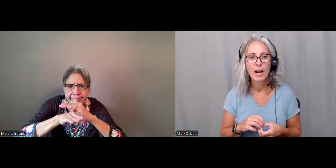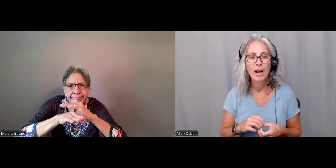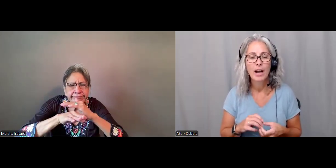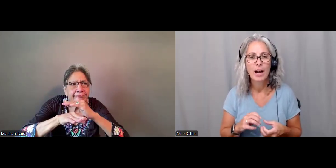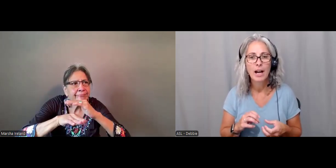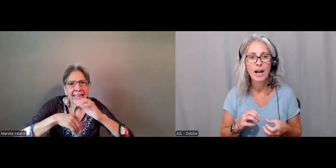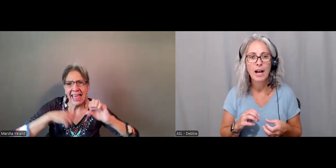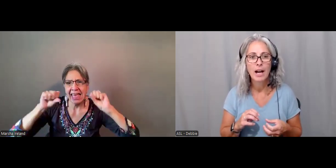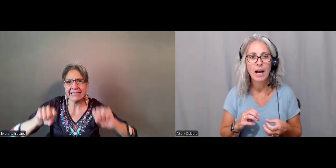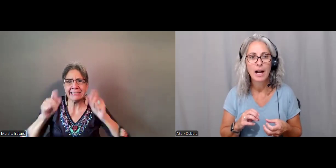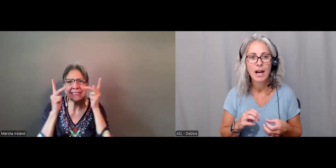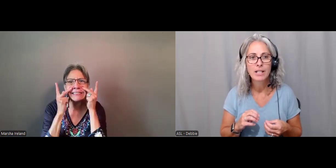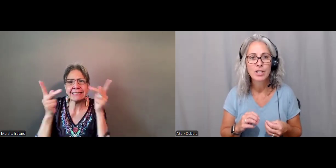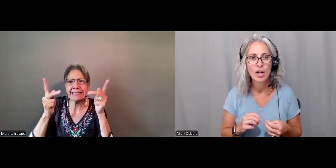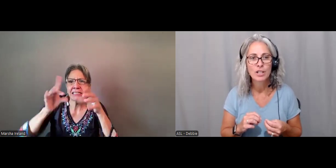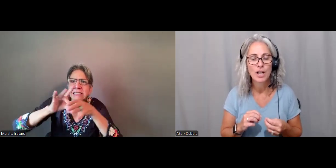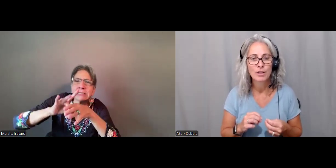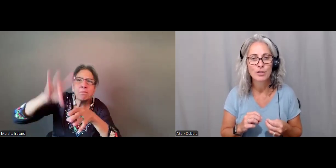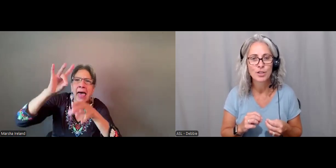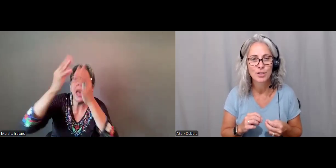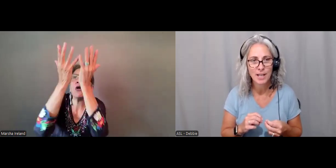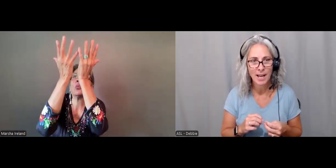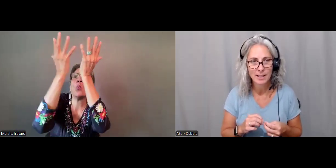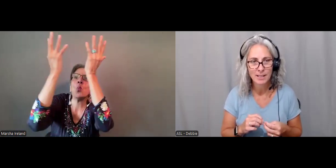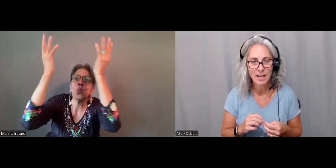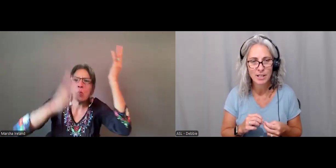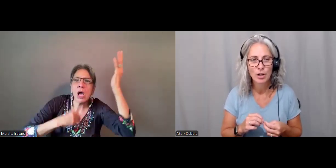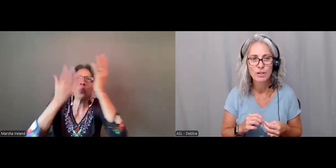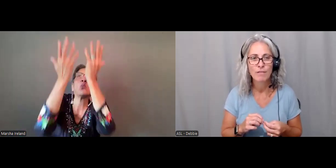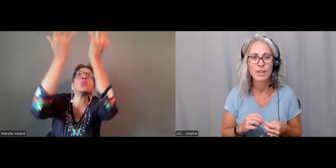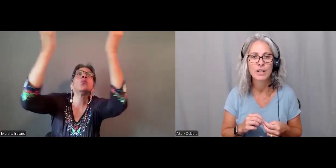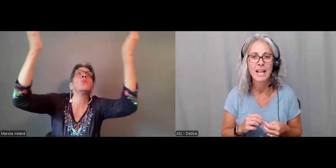where I started to understand. I